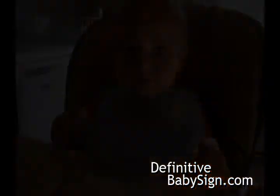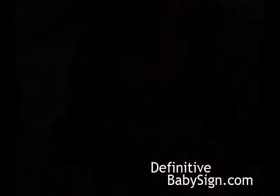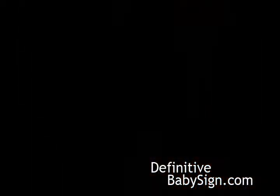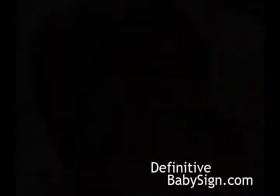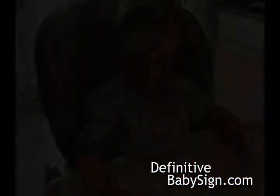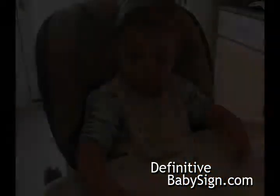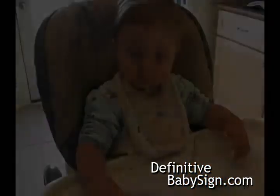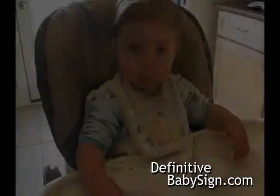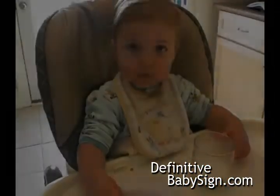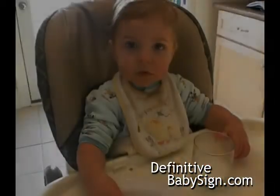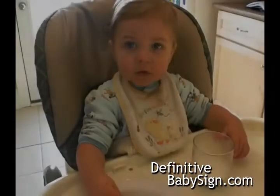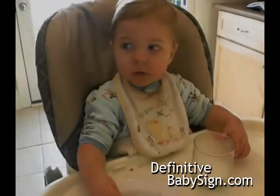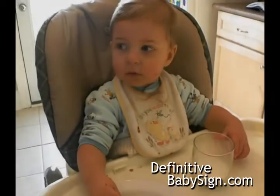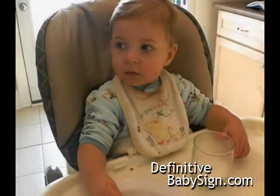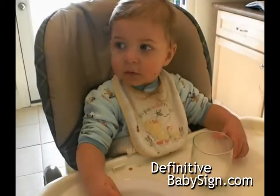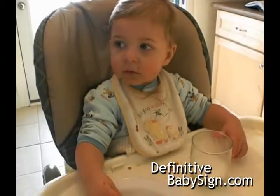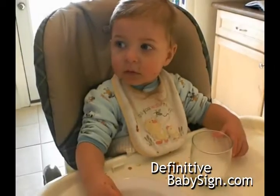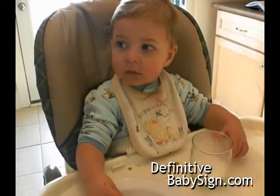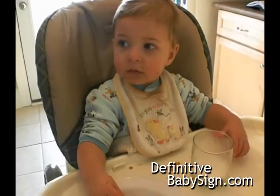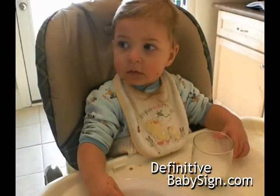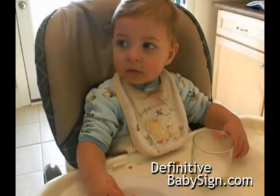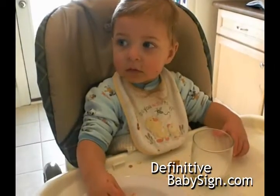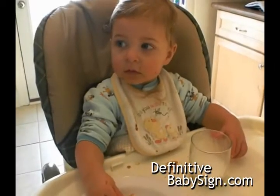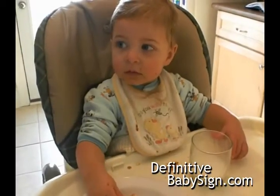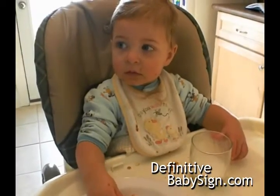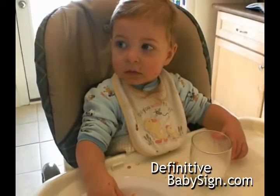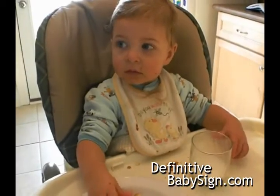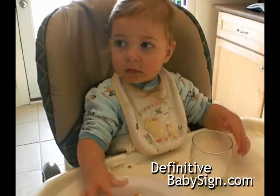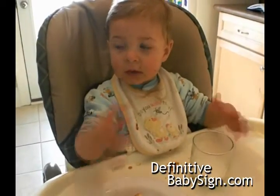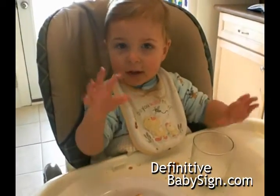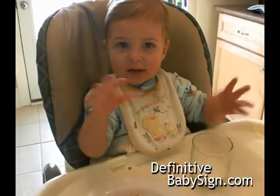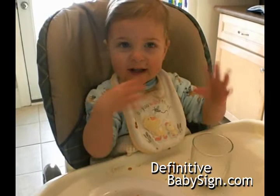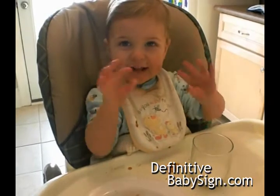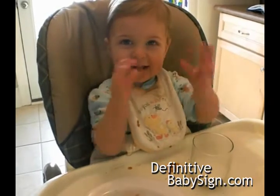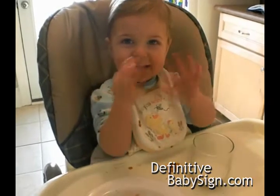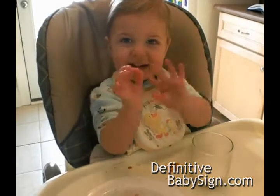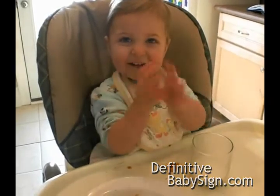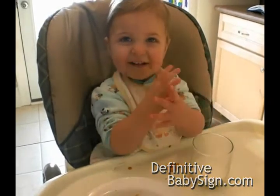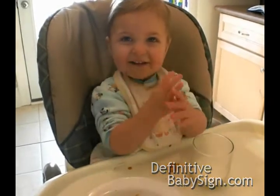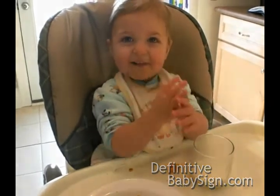Are you all done? Show me. All done.